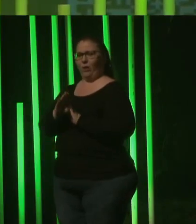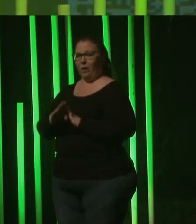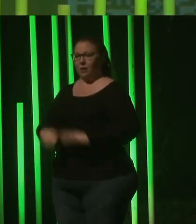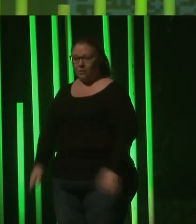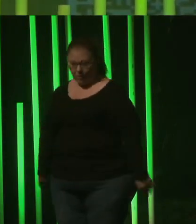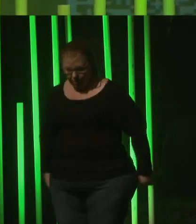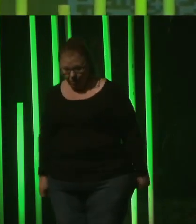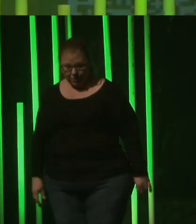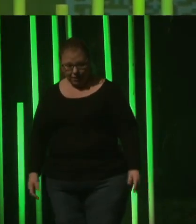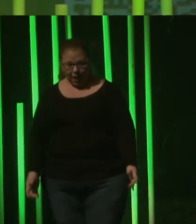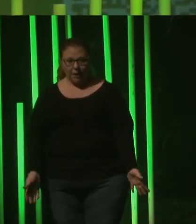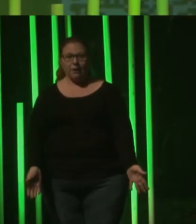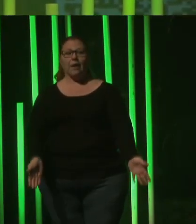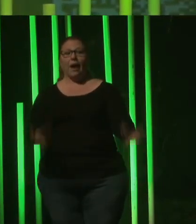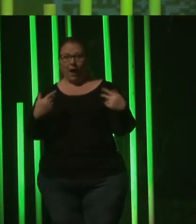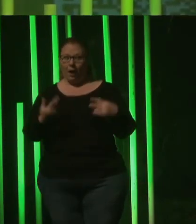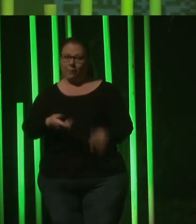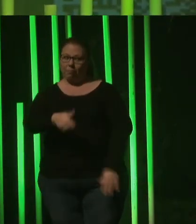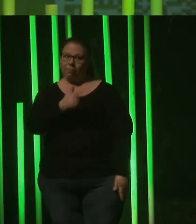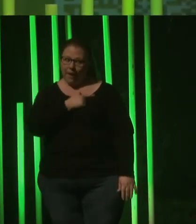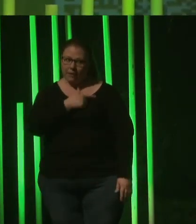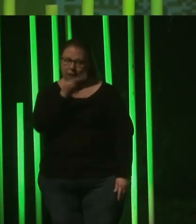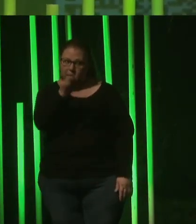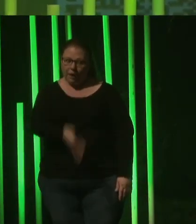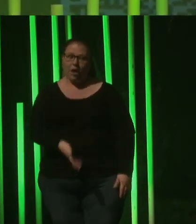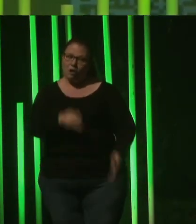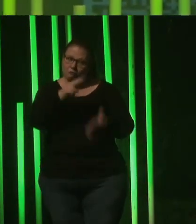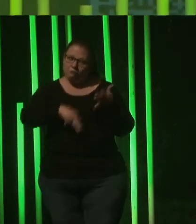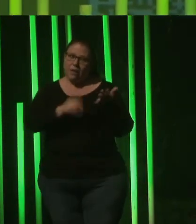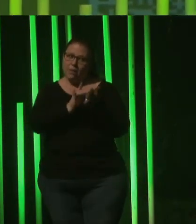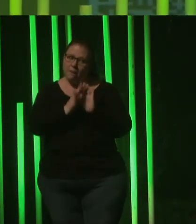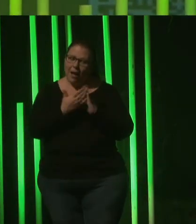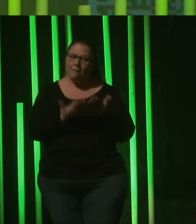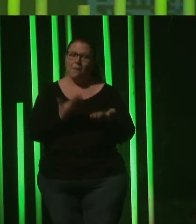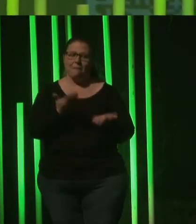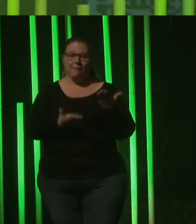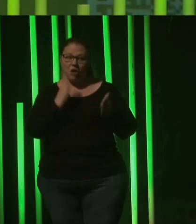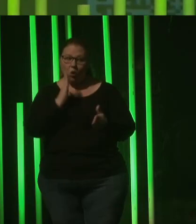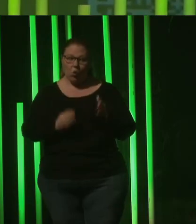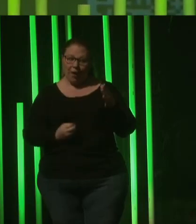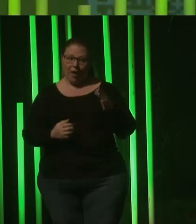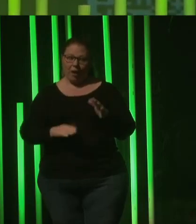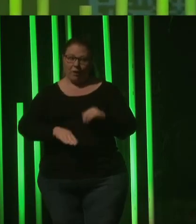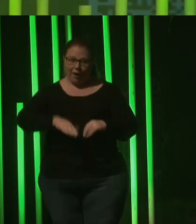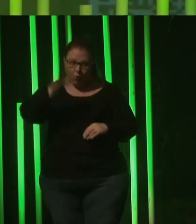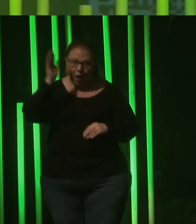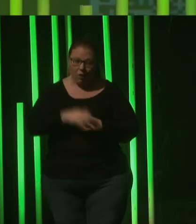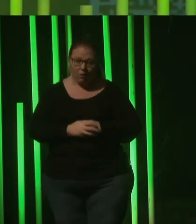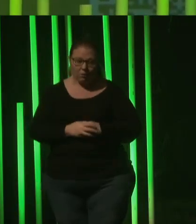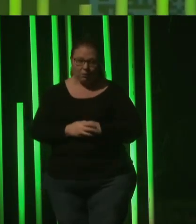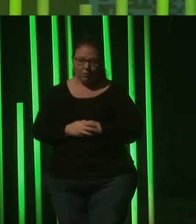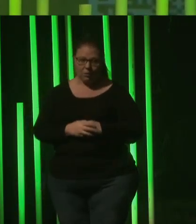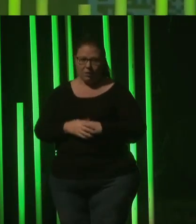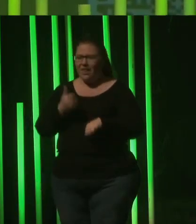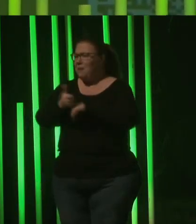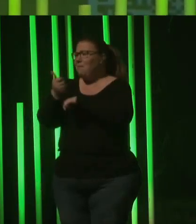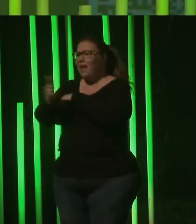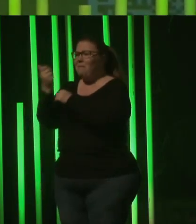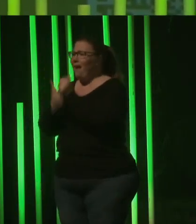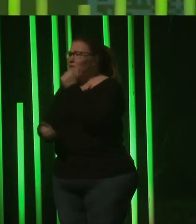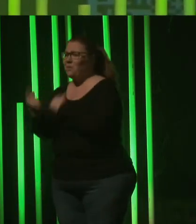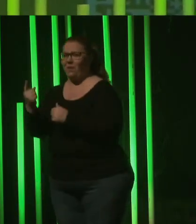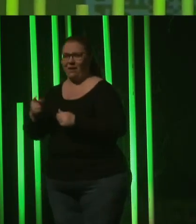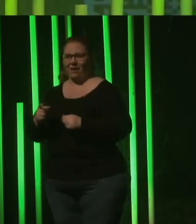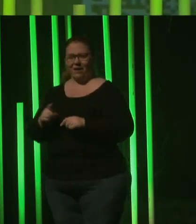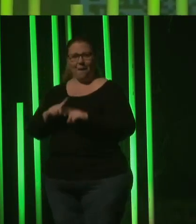your lazy rump. Get in God's word and maybe you will grow. But they blame everybody. But that's